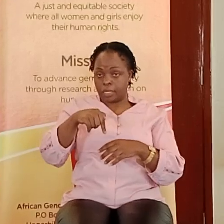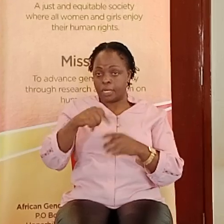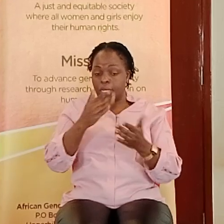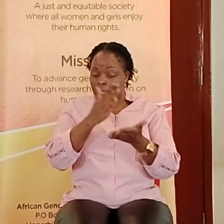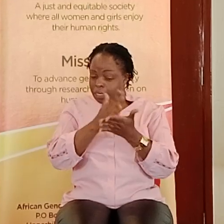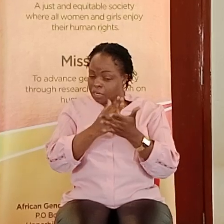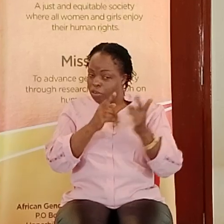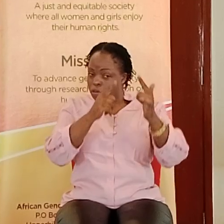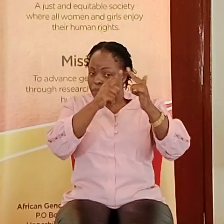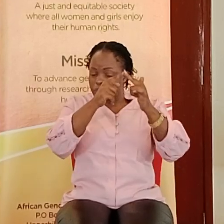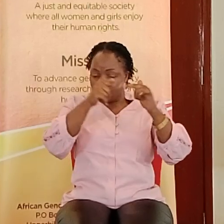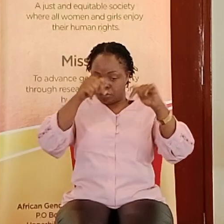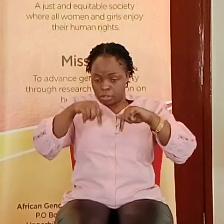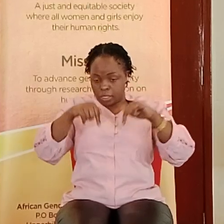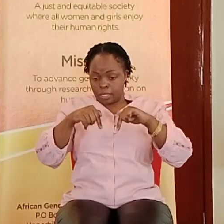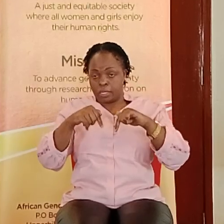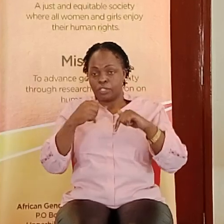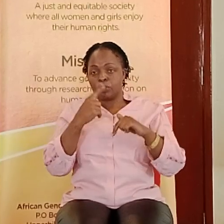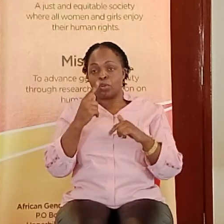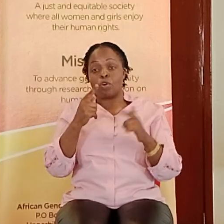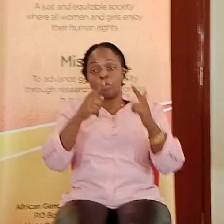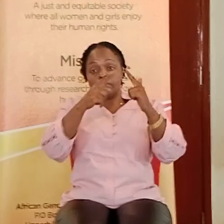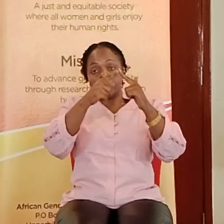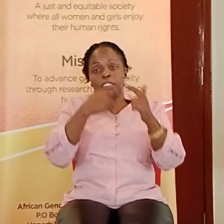the objectives. There are 2 objectives.